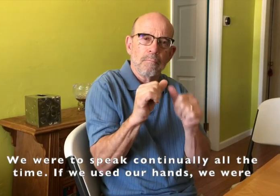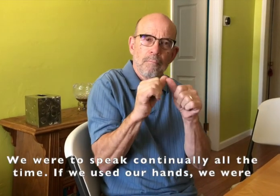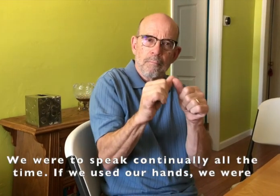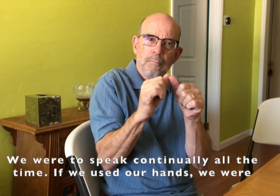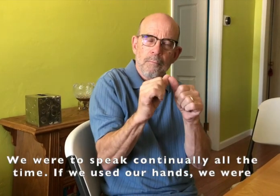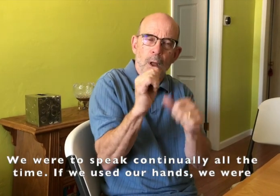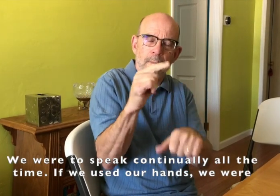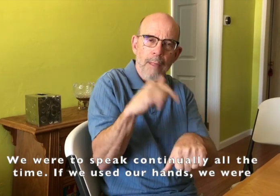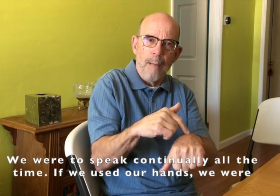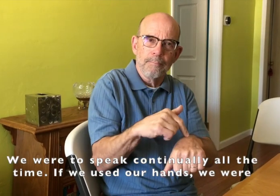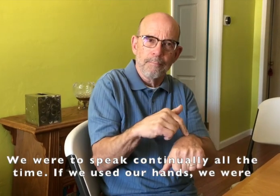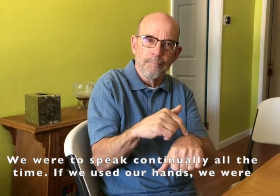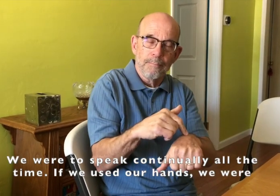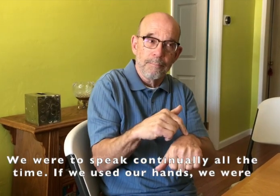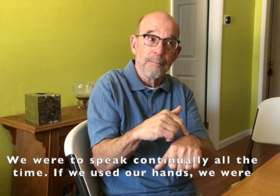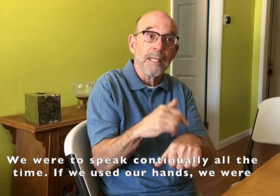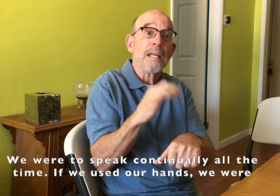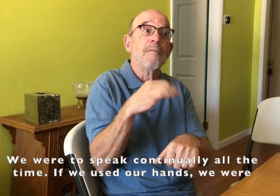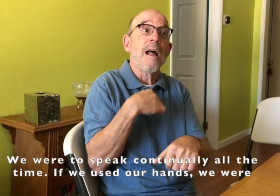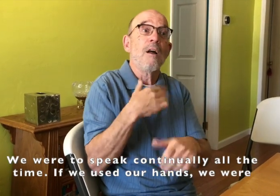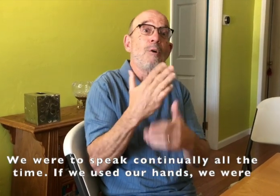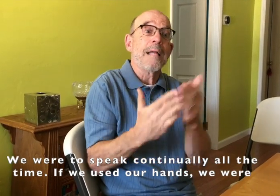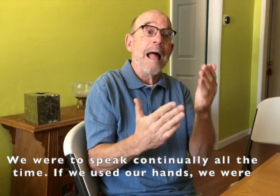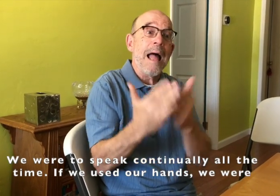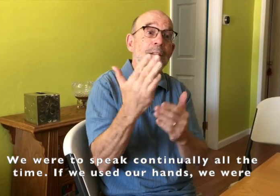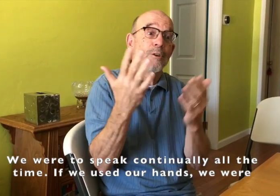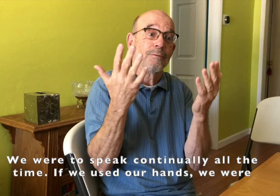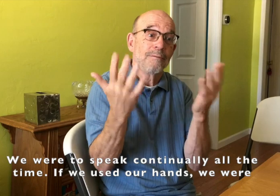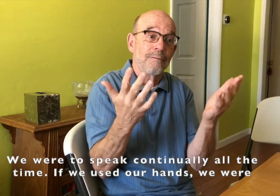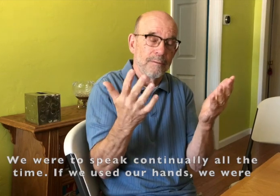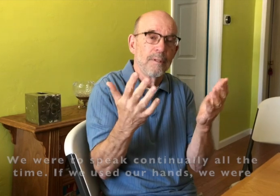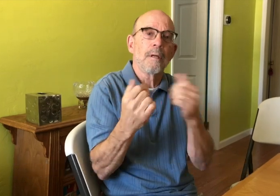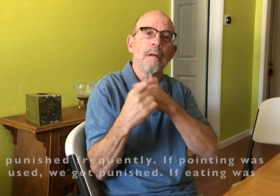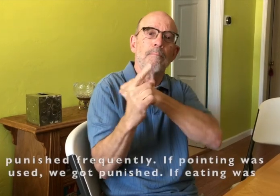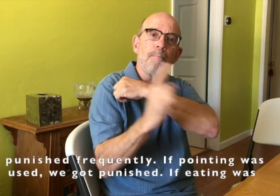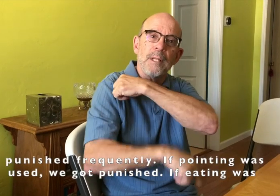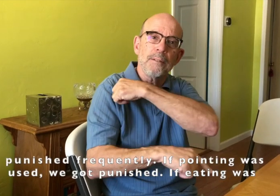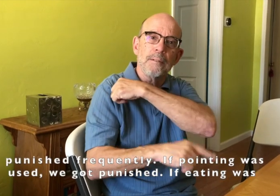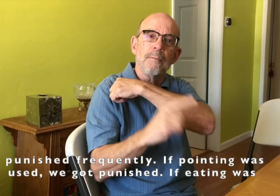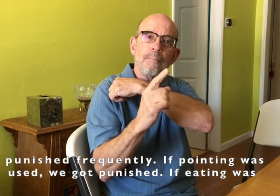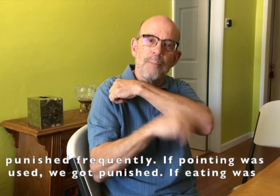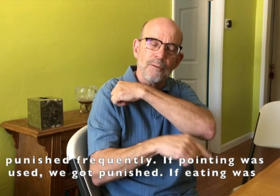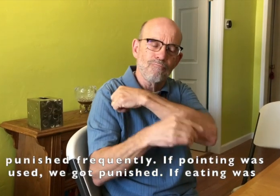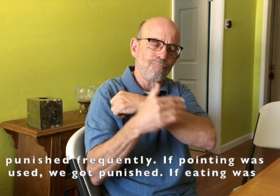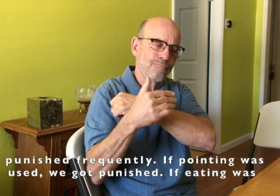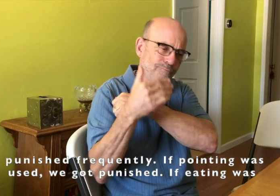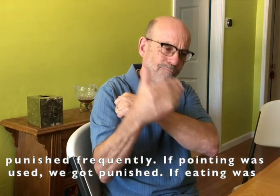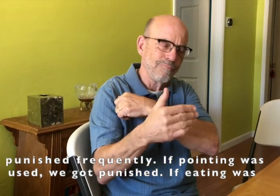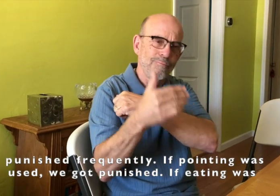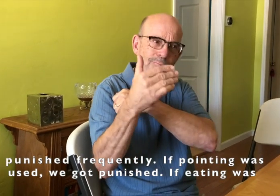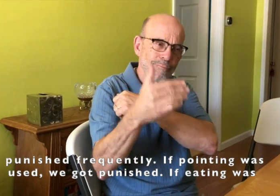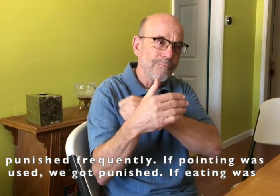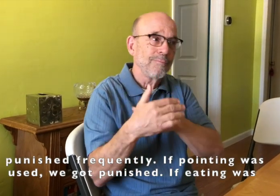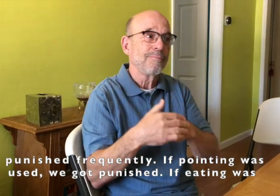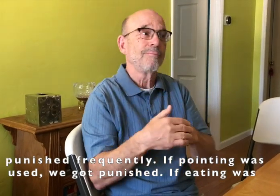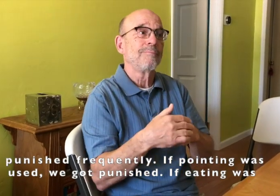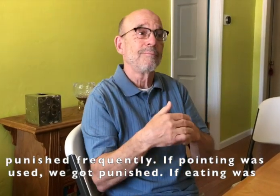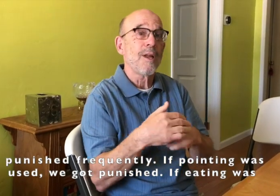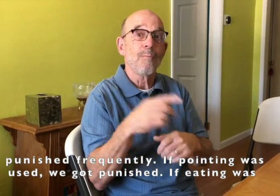We were to speak continually all the time. If we used our hands, we were punished frequently. And pointing